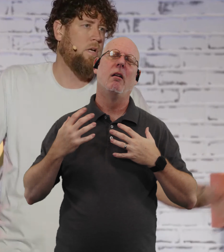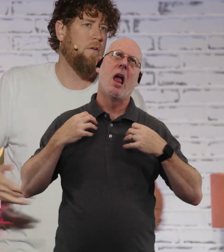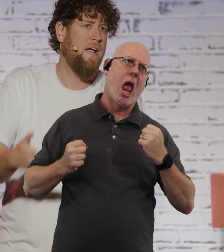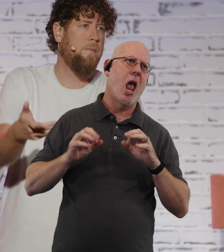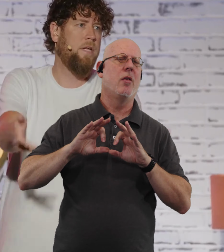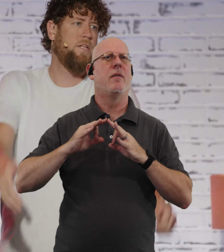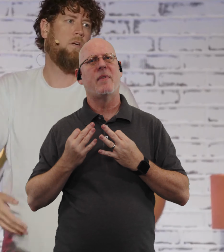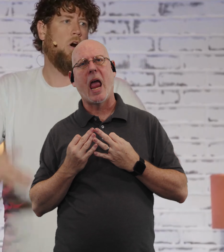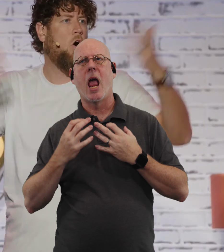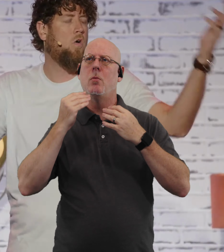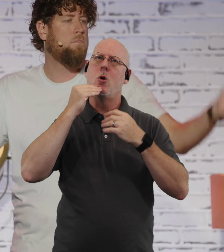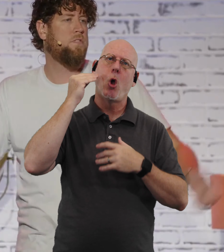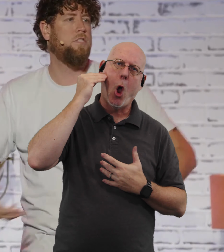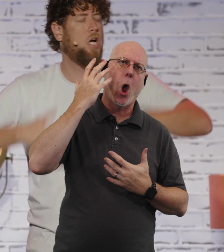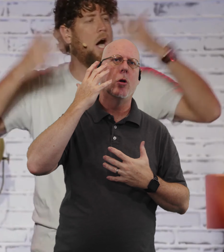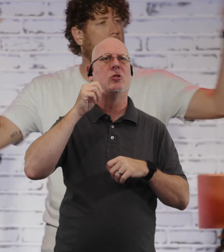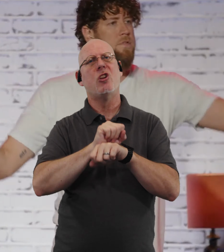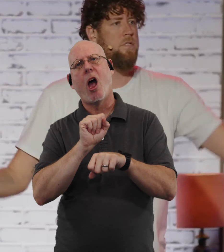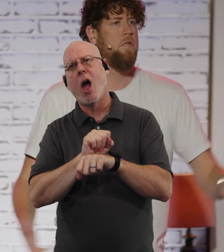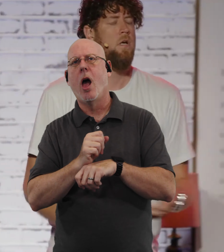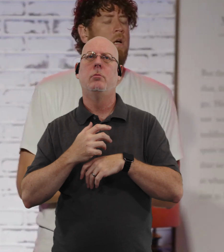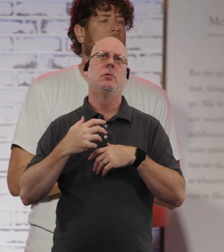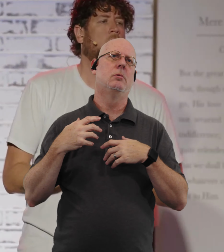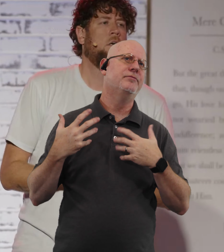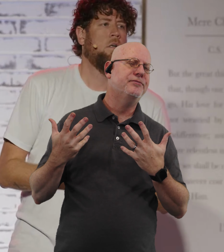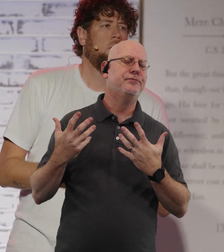health and our families and our homes and jobs.